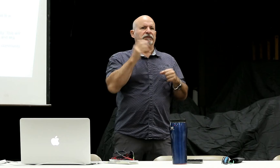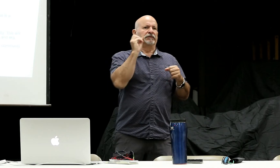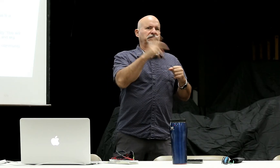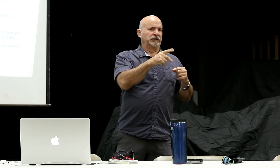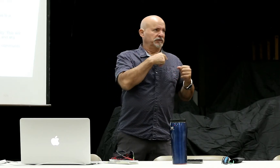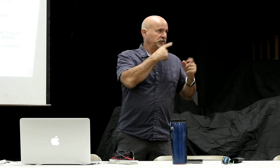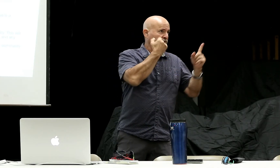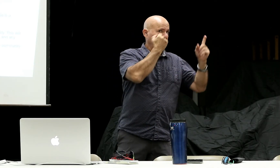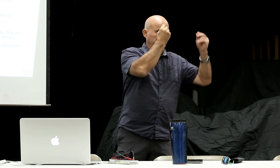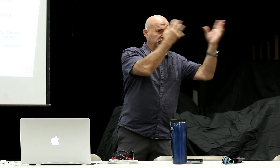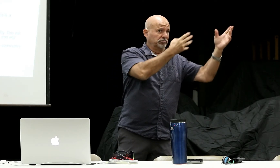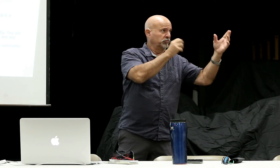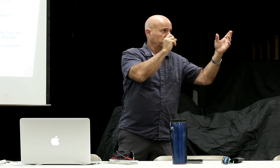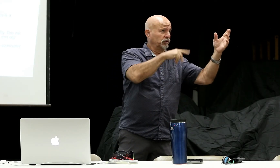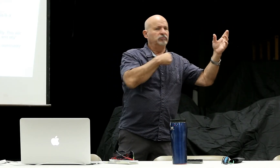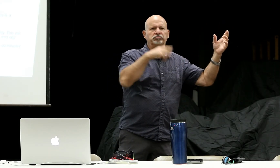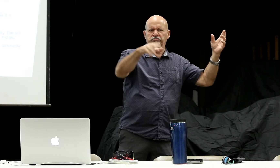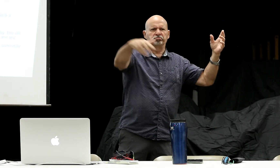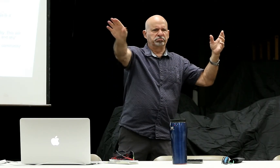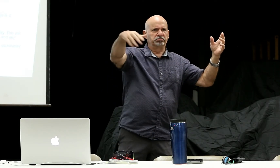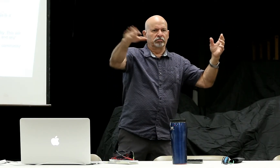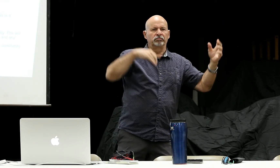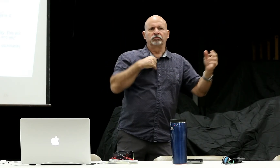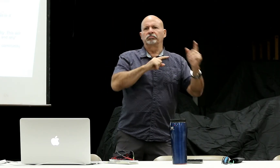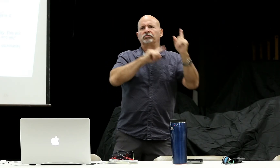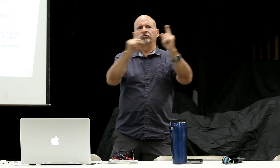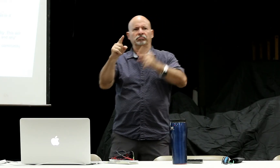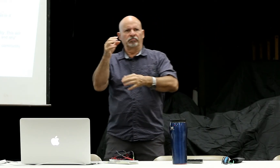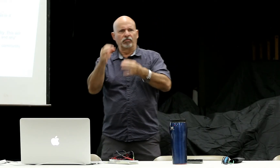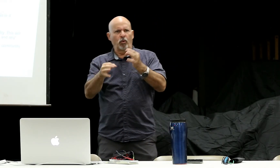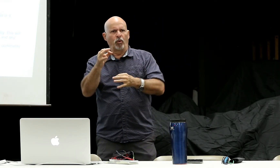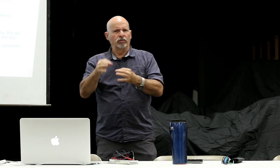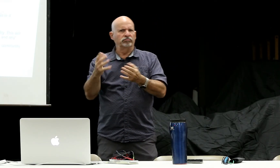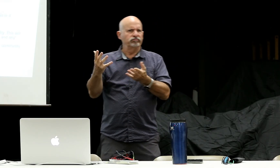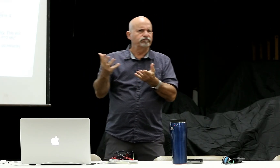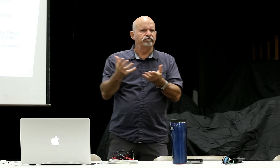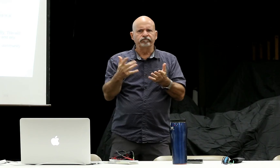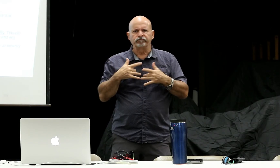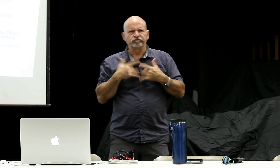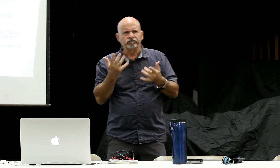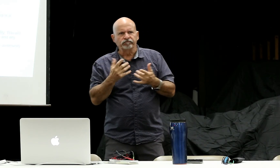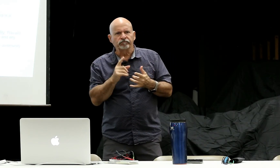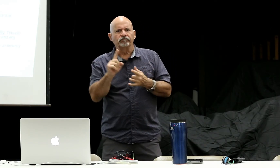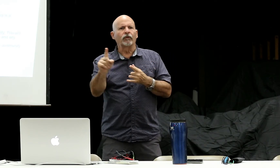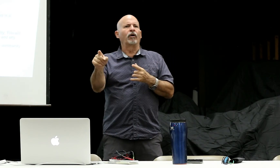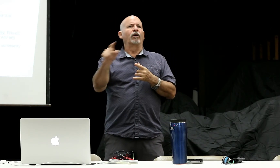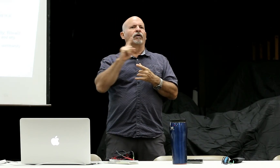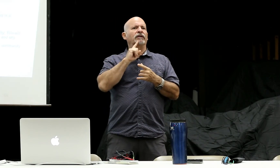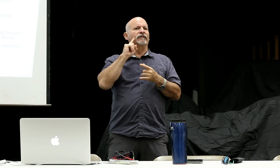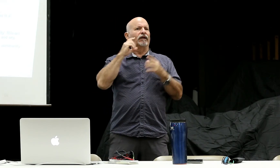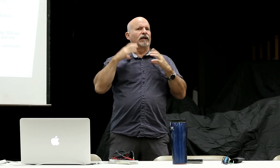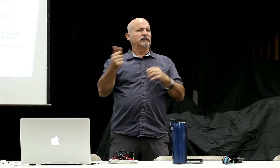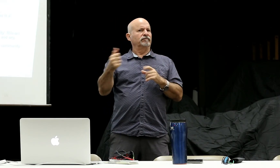and to fix these issues and concerns in terms of accessibility for whatever the program needs, whether it's a welfare